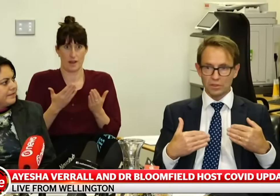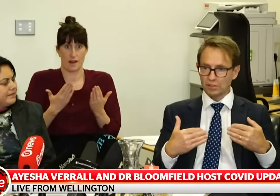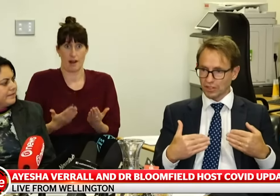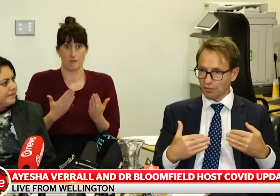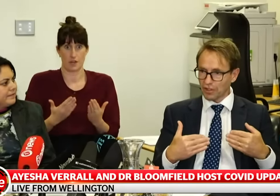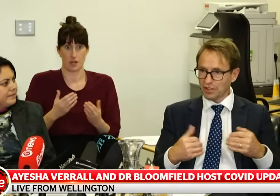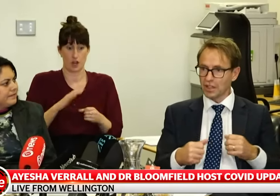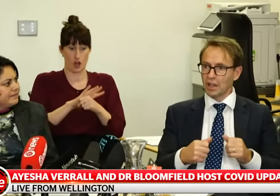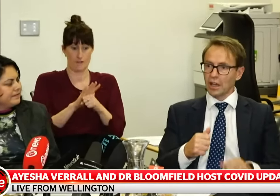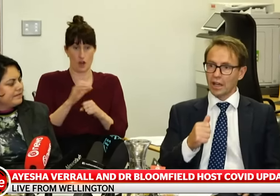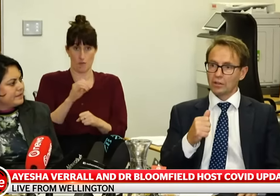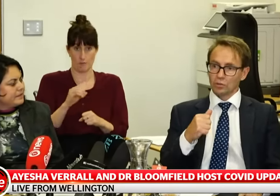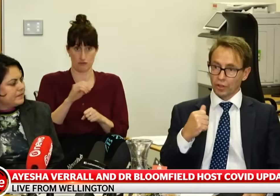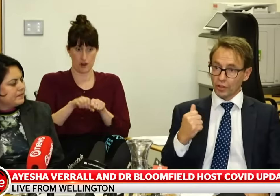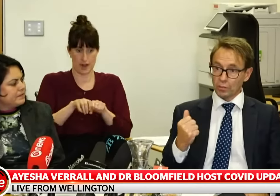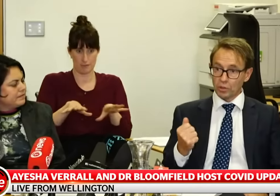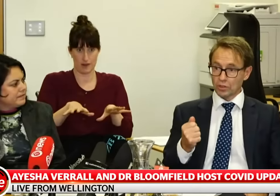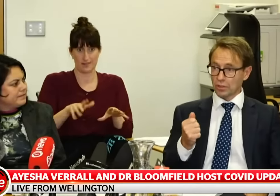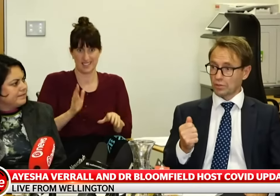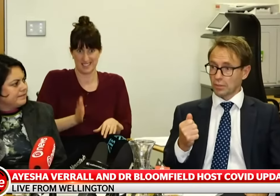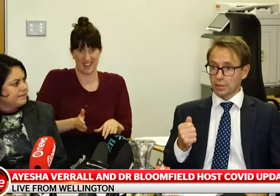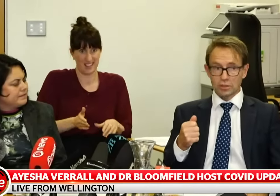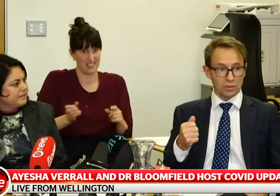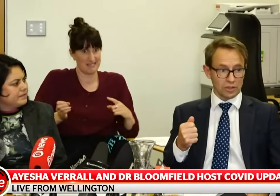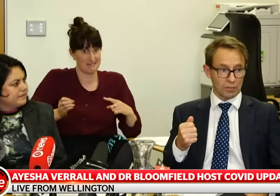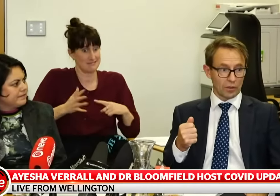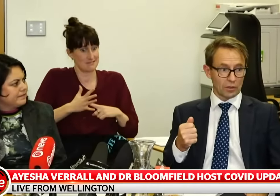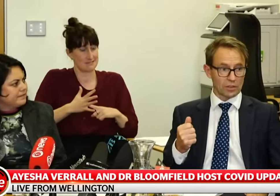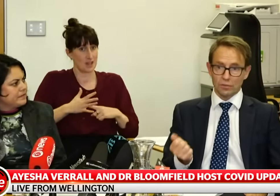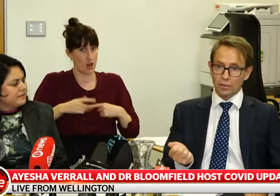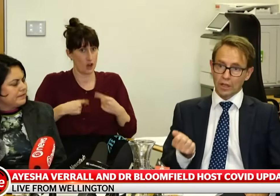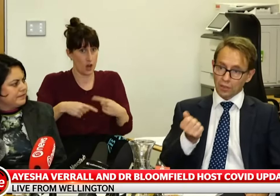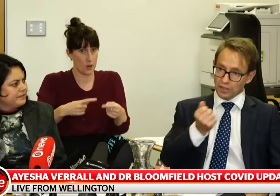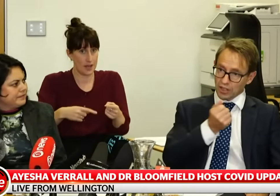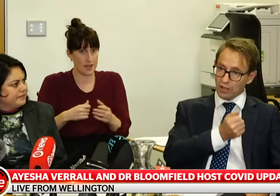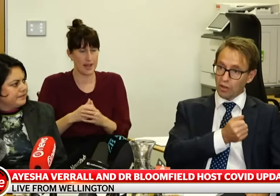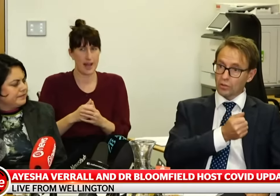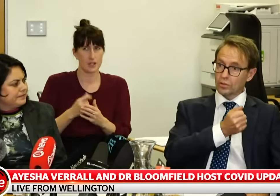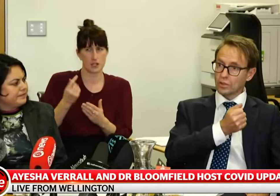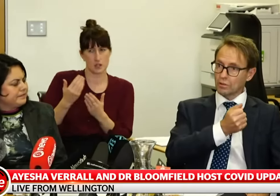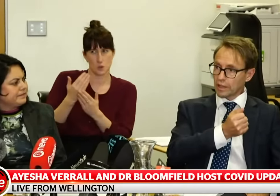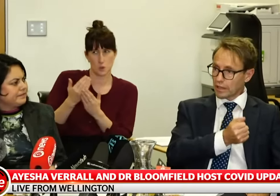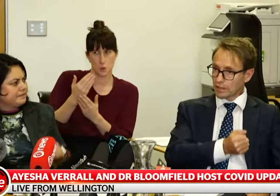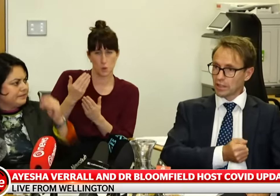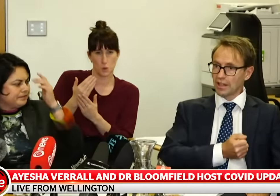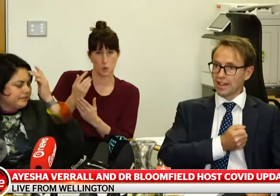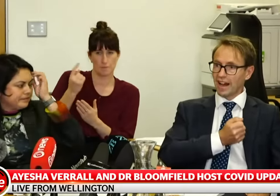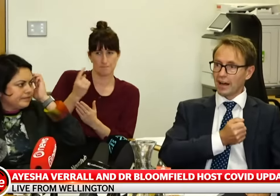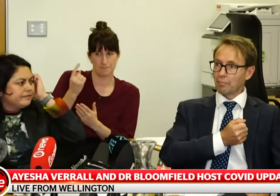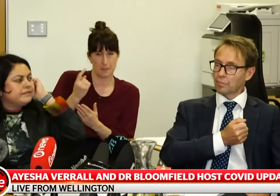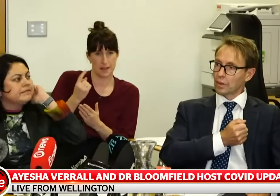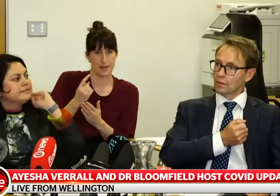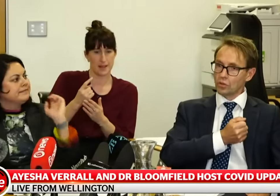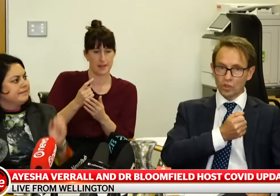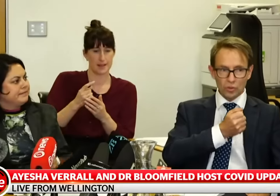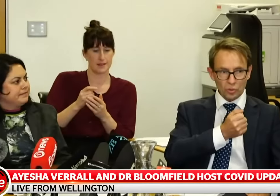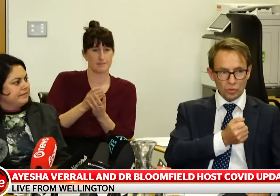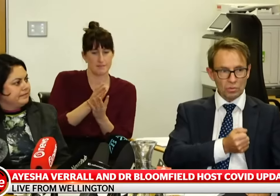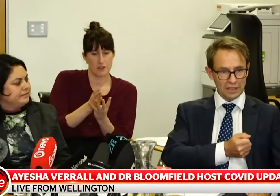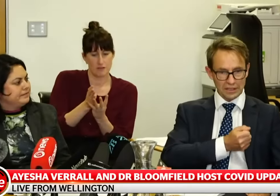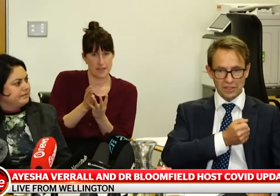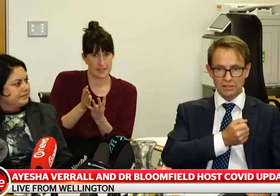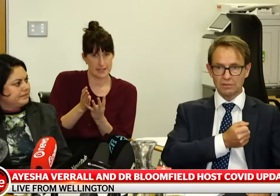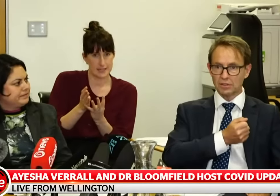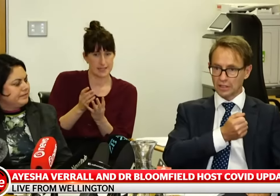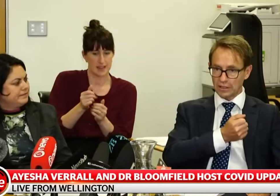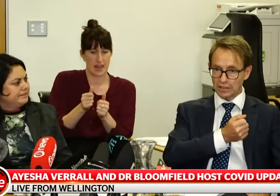is significant, and also the emergence of some of these new subvariants, and we're seeing those create new,